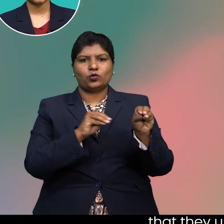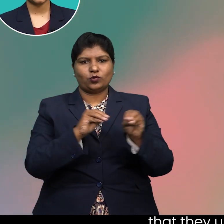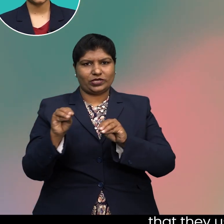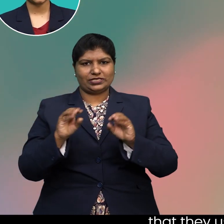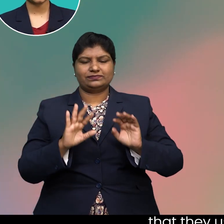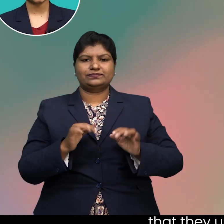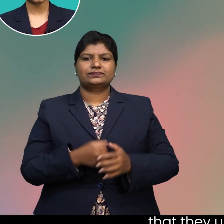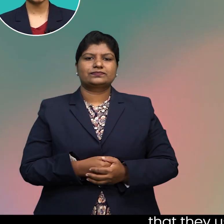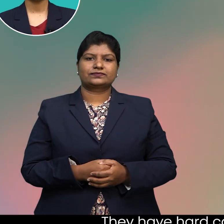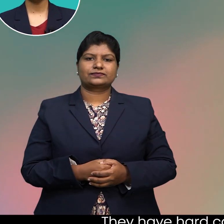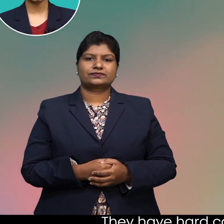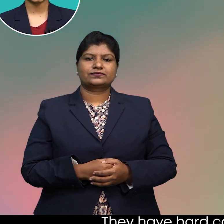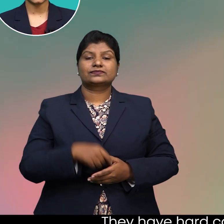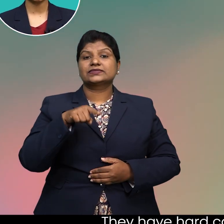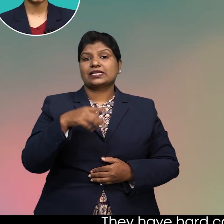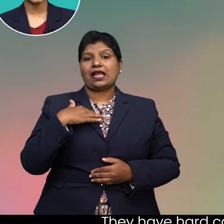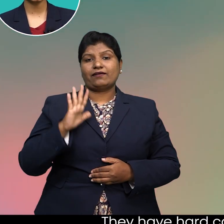arthropoda.